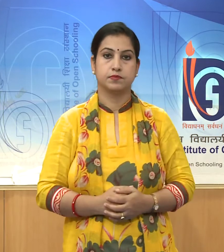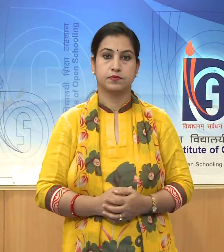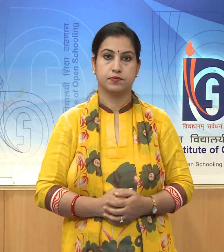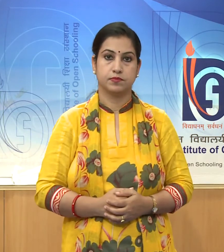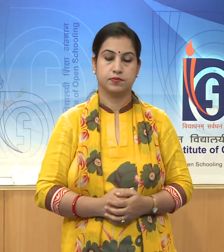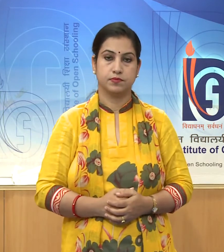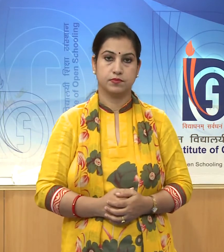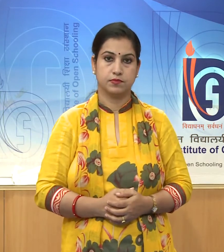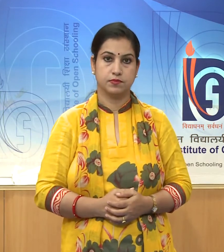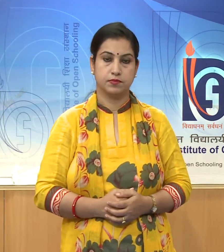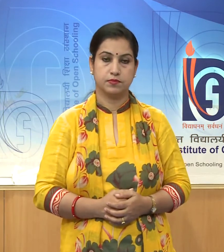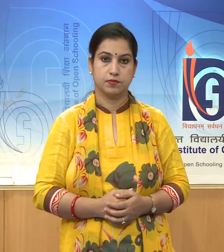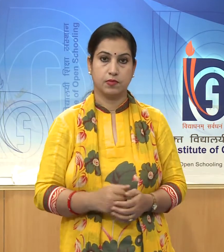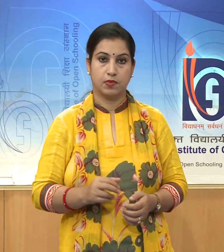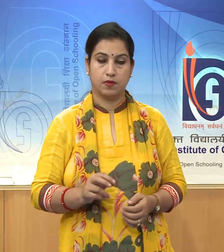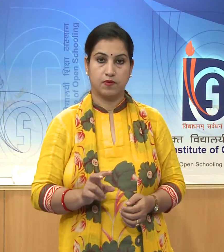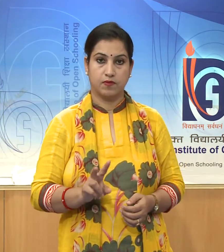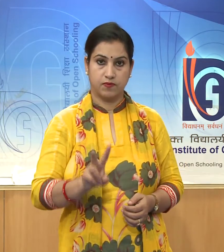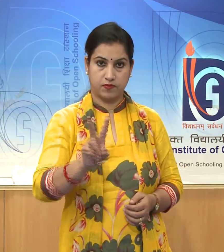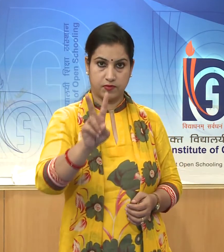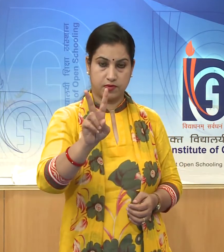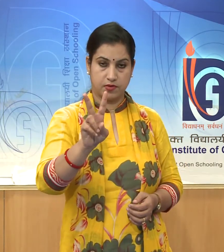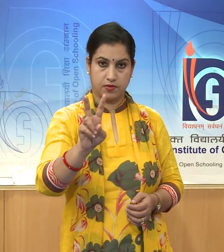and Van Gogh